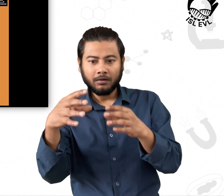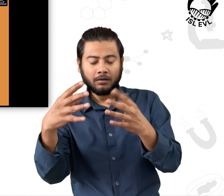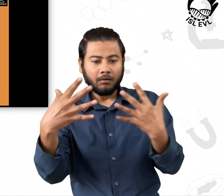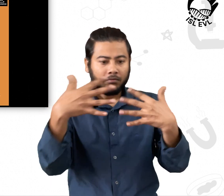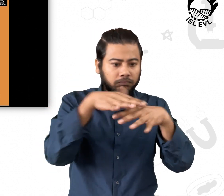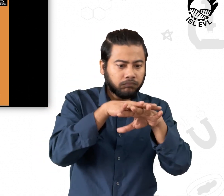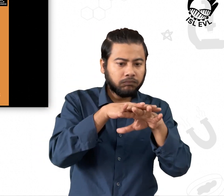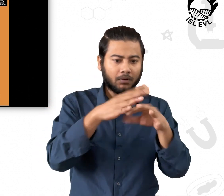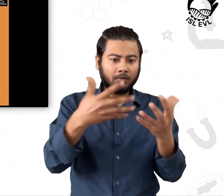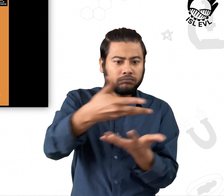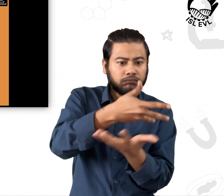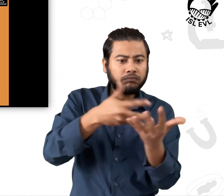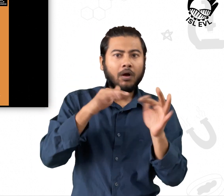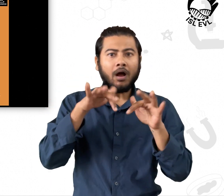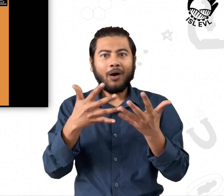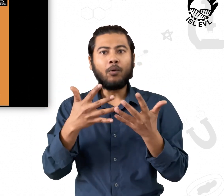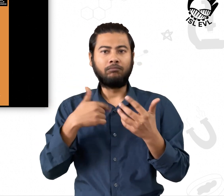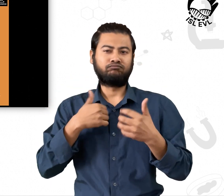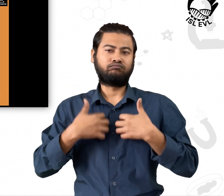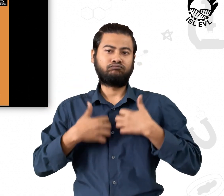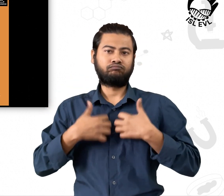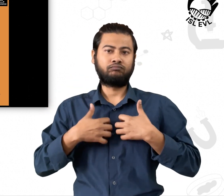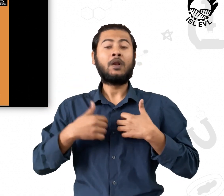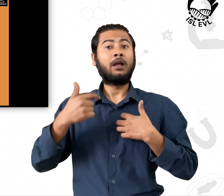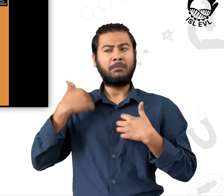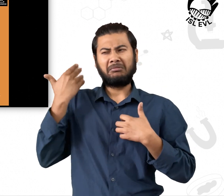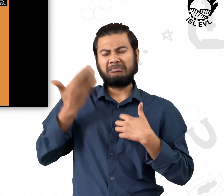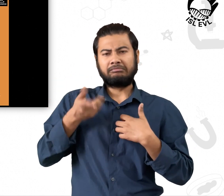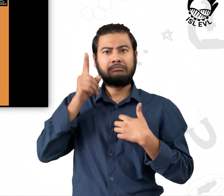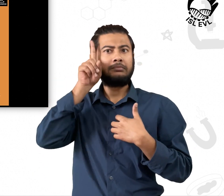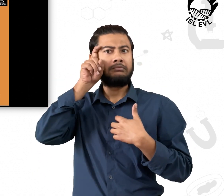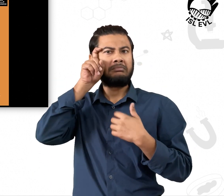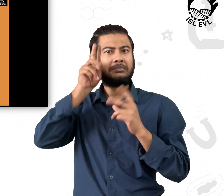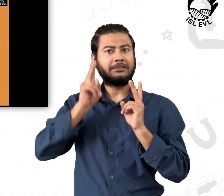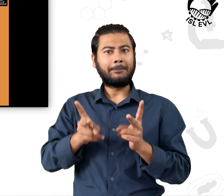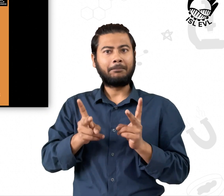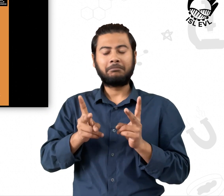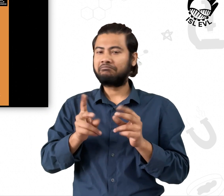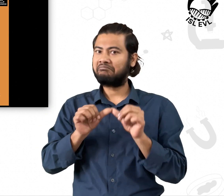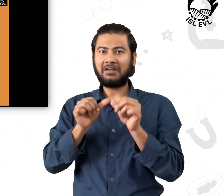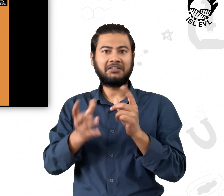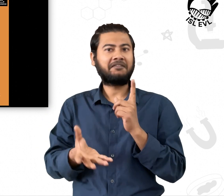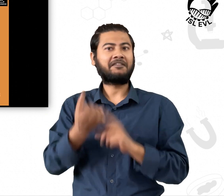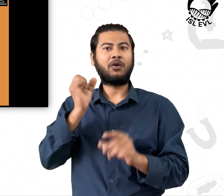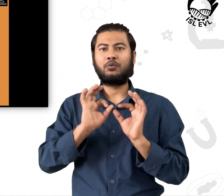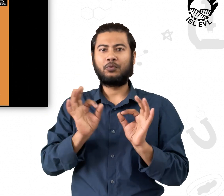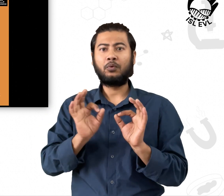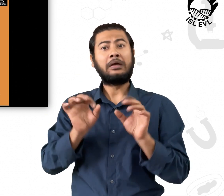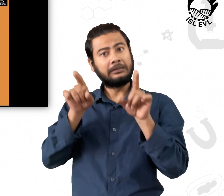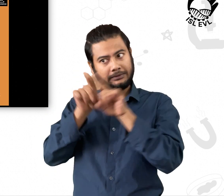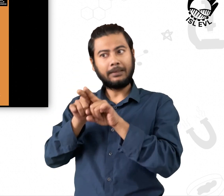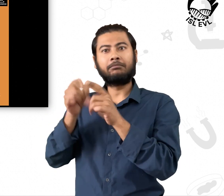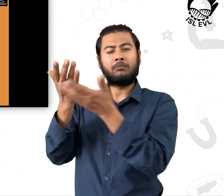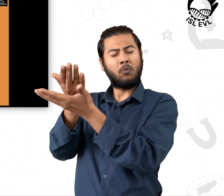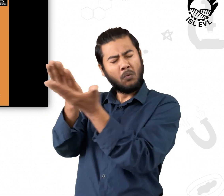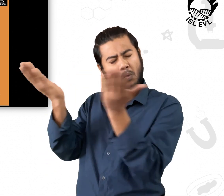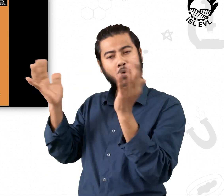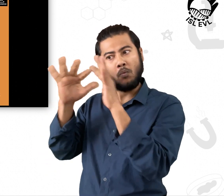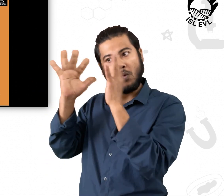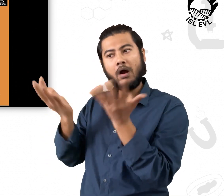very simple sort of a question that I couldn't solve, and later on realized it's probably one of the cornerstones of evolutionary